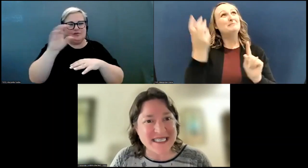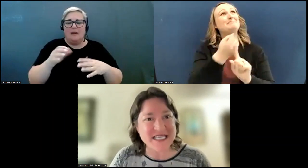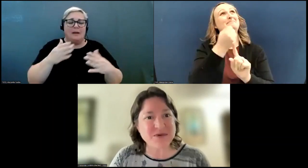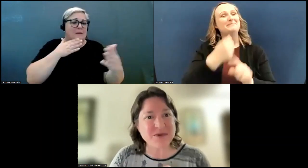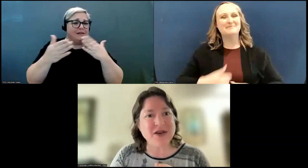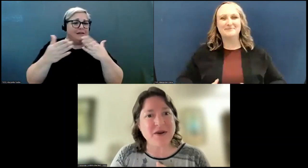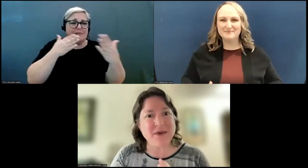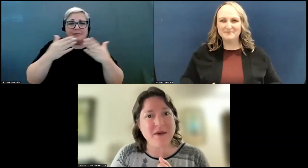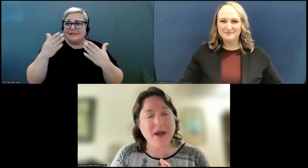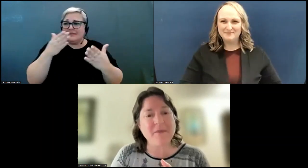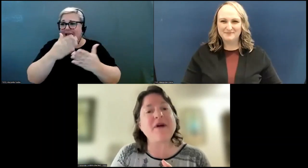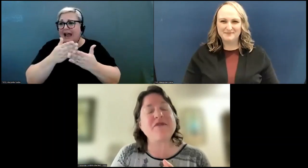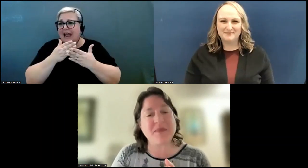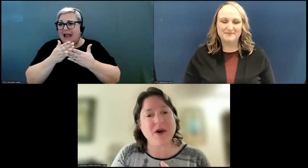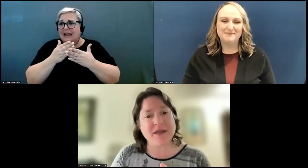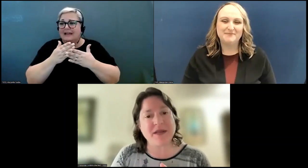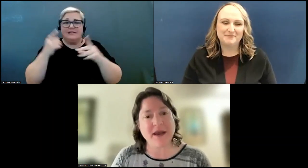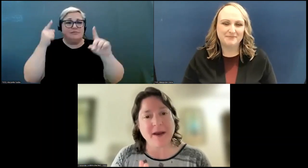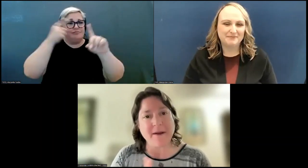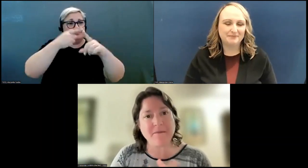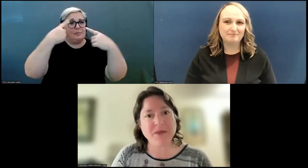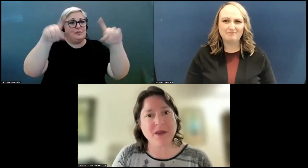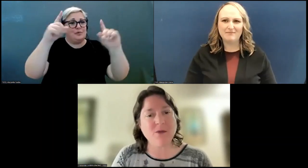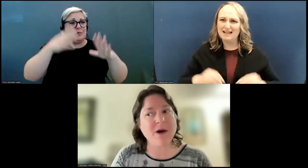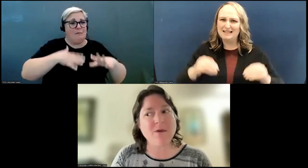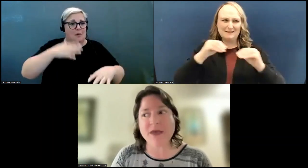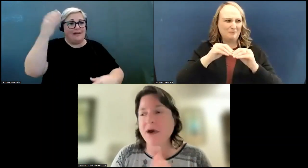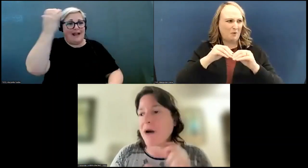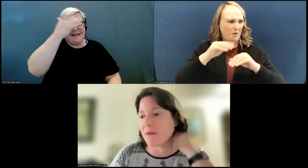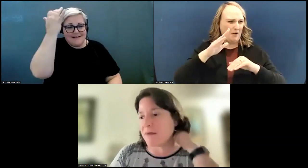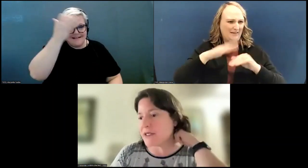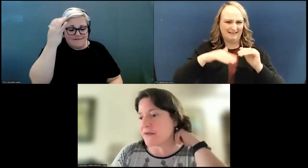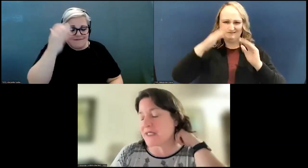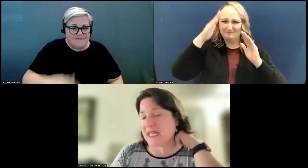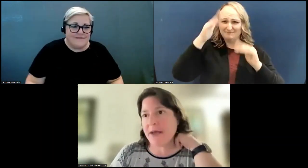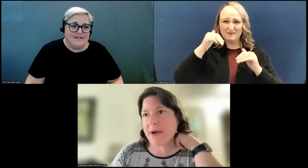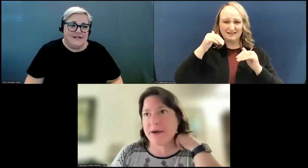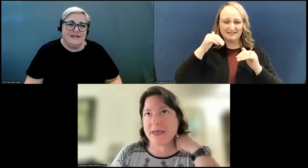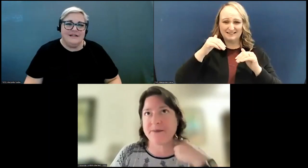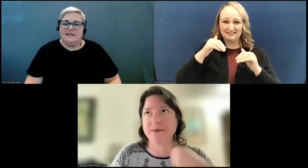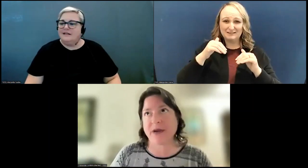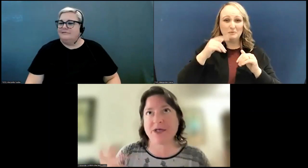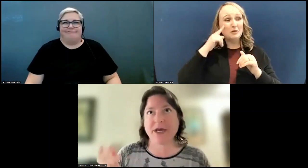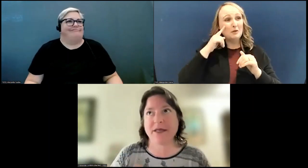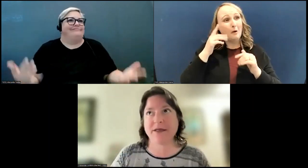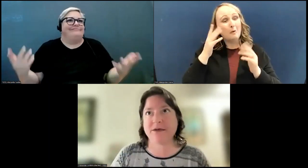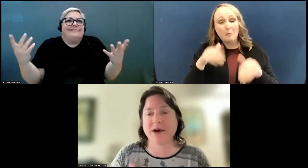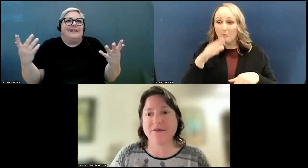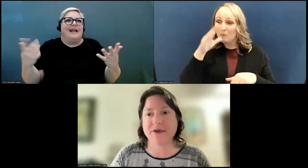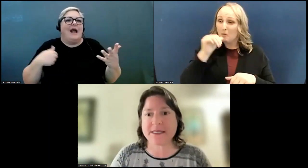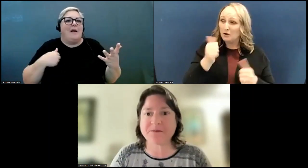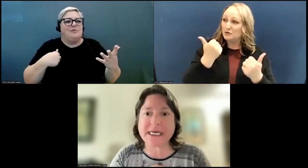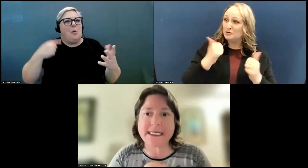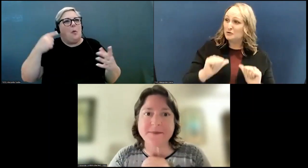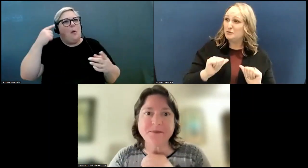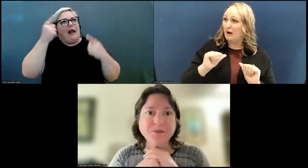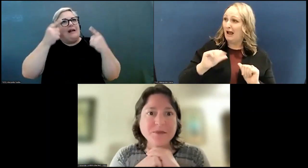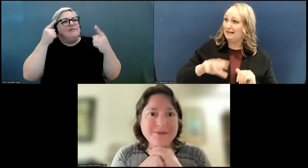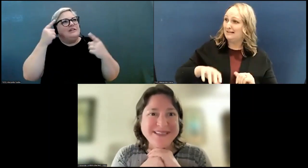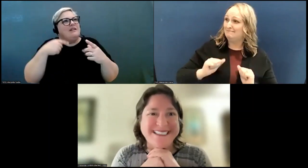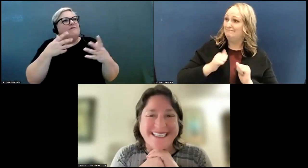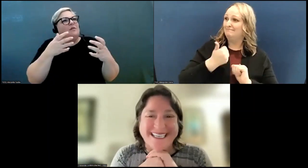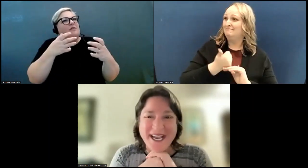It has really gone above and beyond what we thought when we sort of said, hey, why don't we try and do a conference?